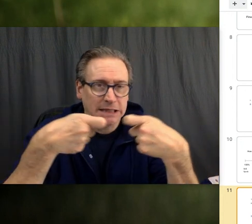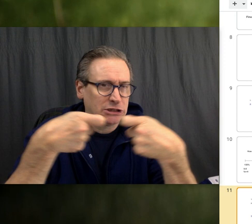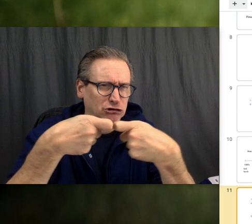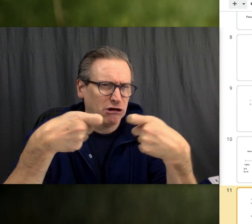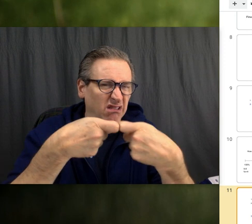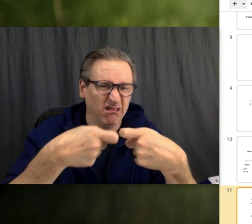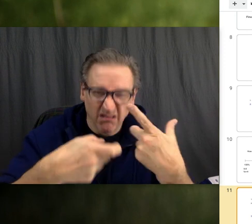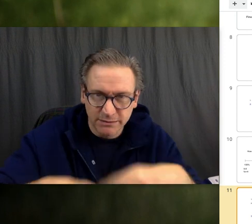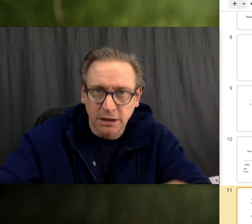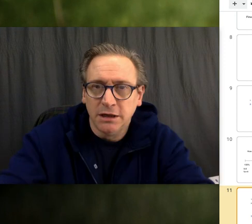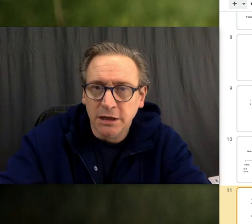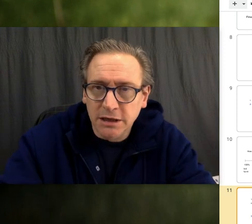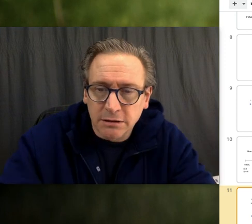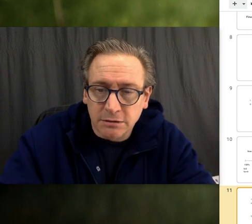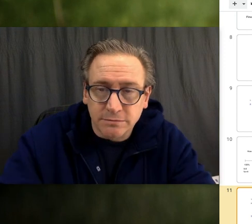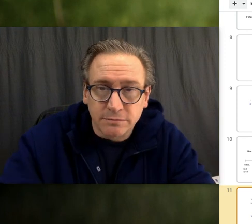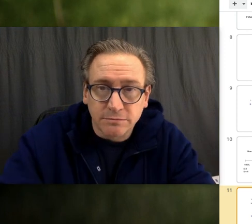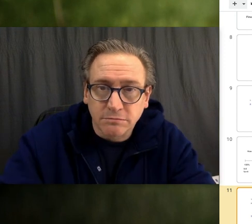Electricity, electrical.